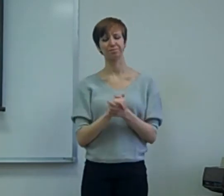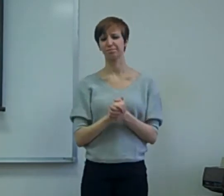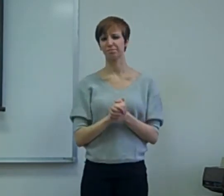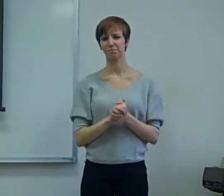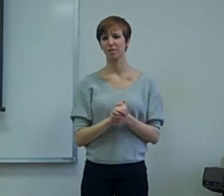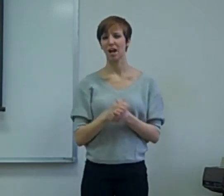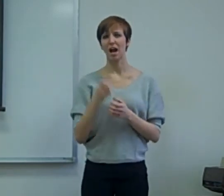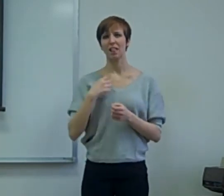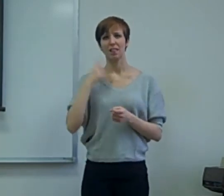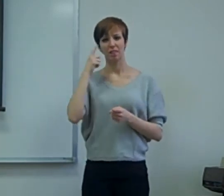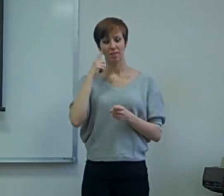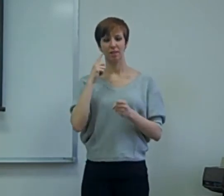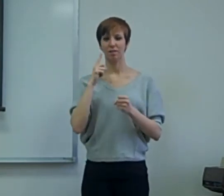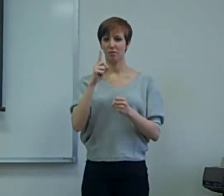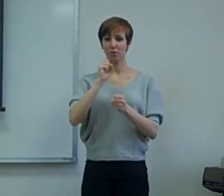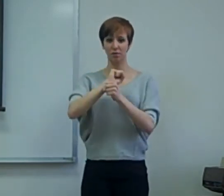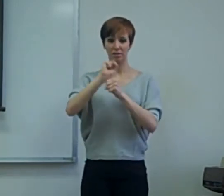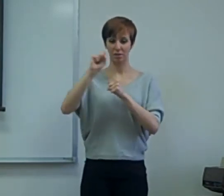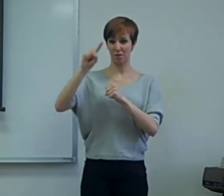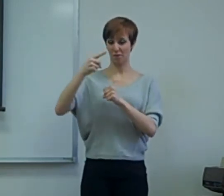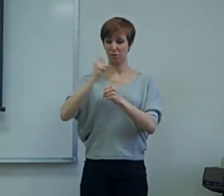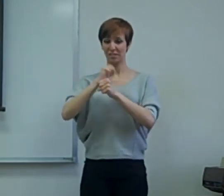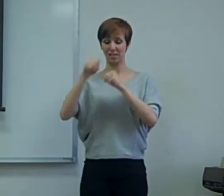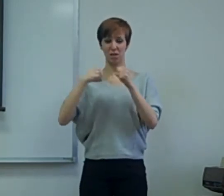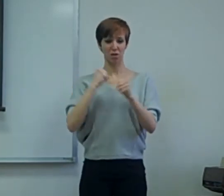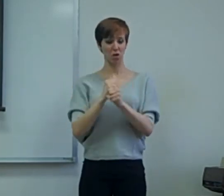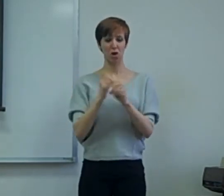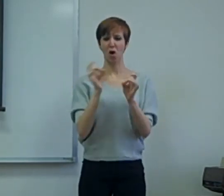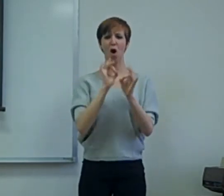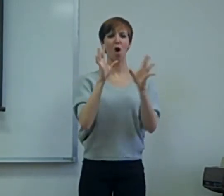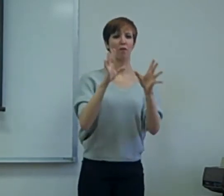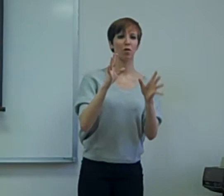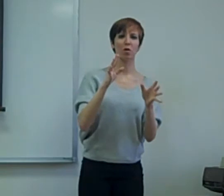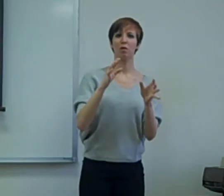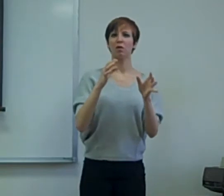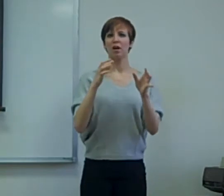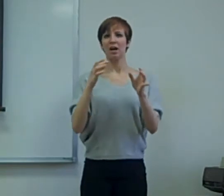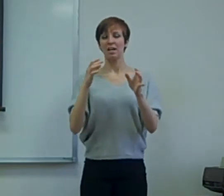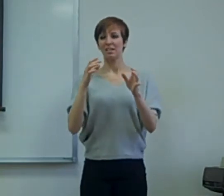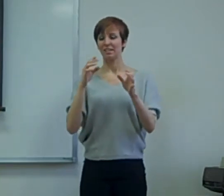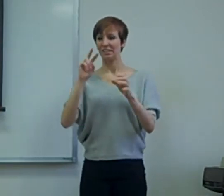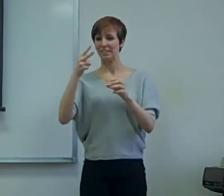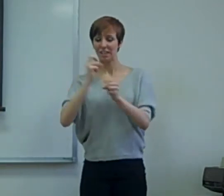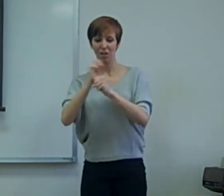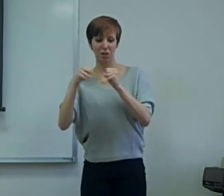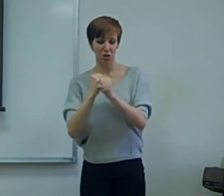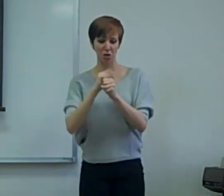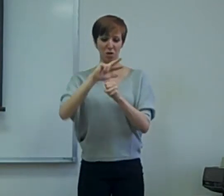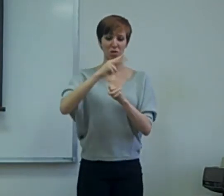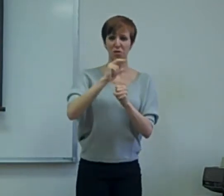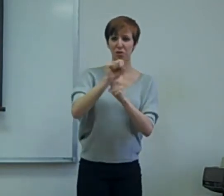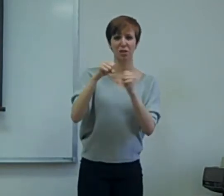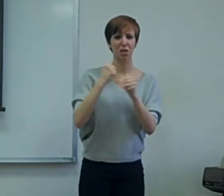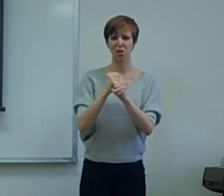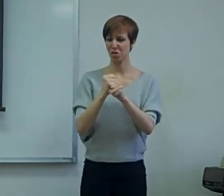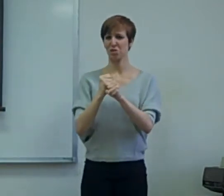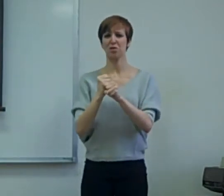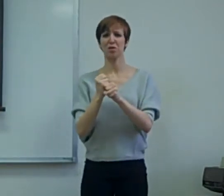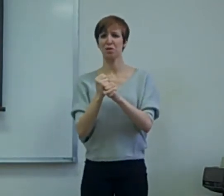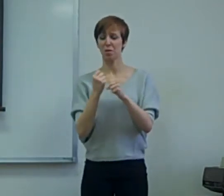thought the first year was hell. I couldn't imagine getting through the second year if I had known that. But everybody I have talked to who's lost a